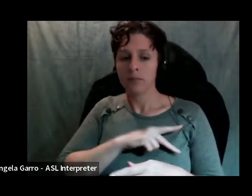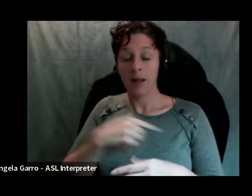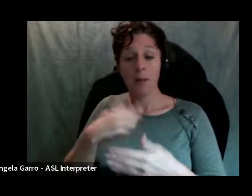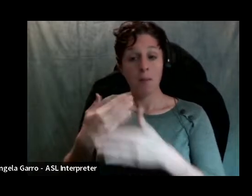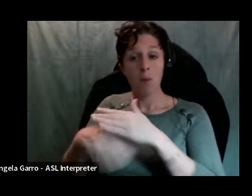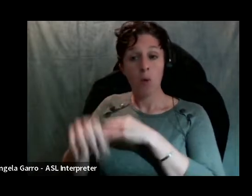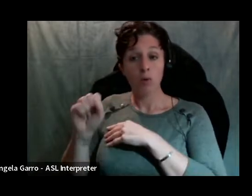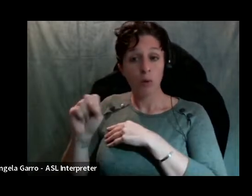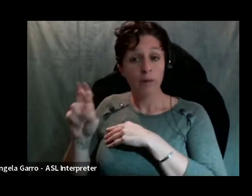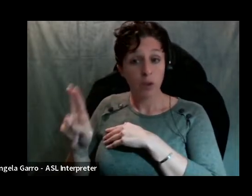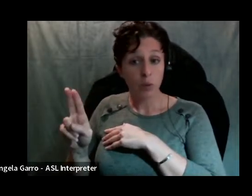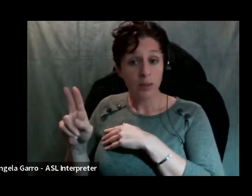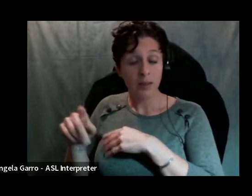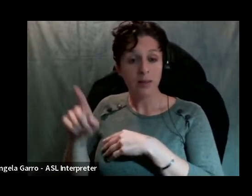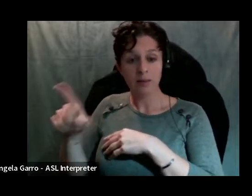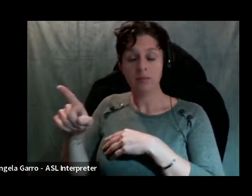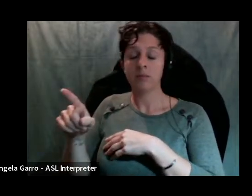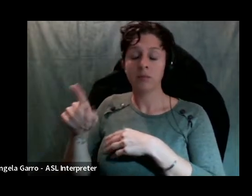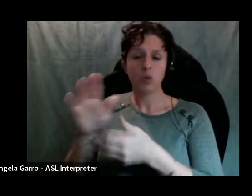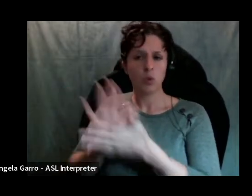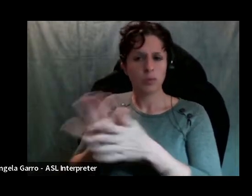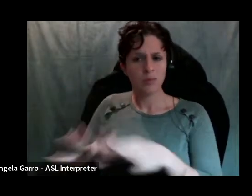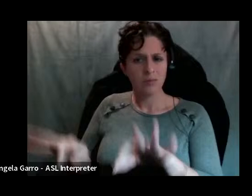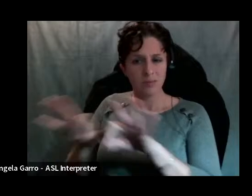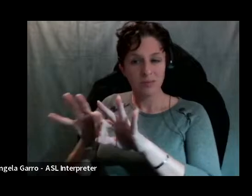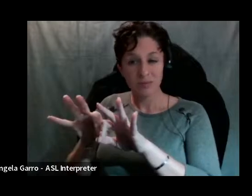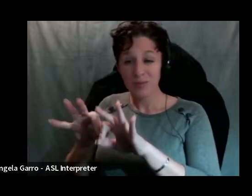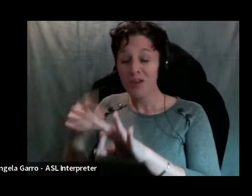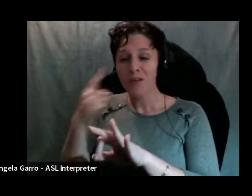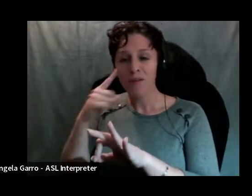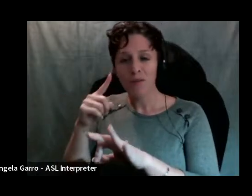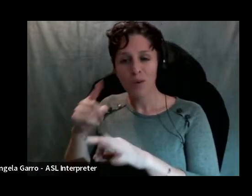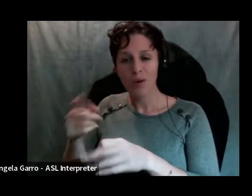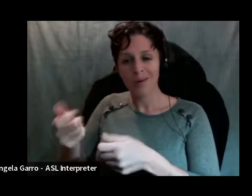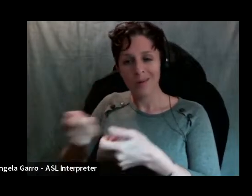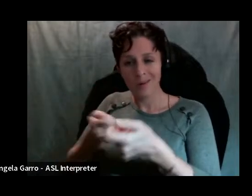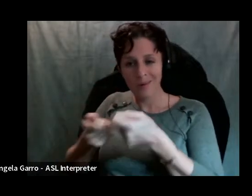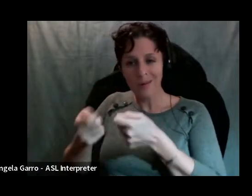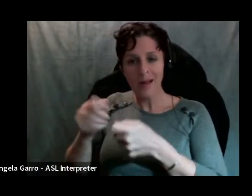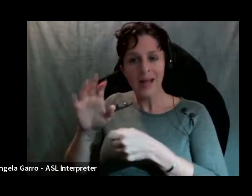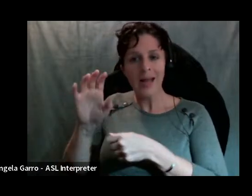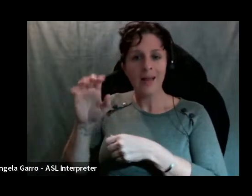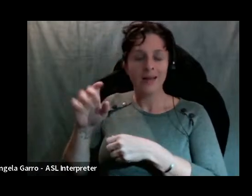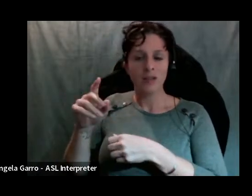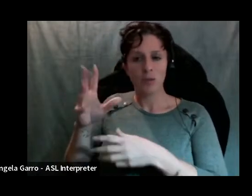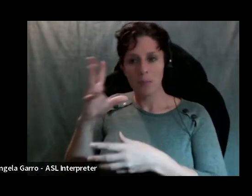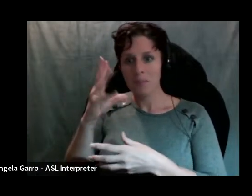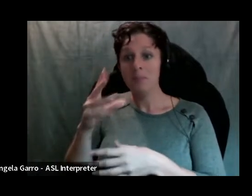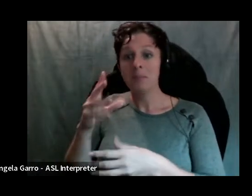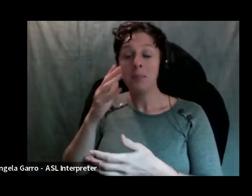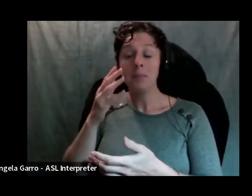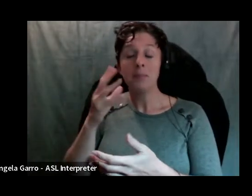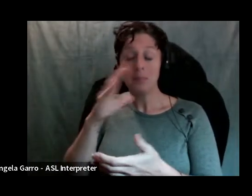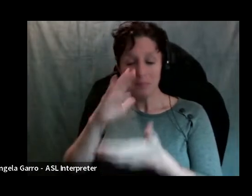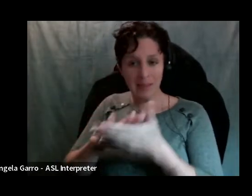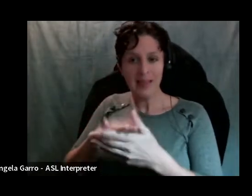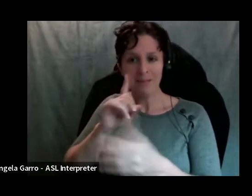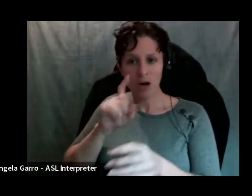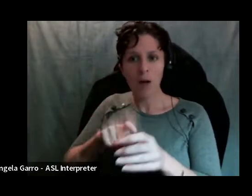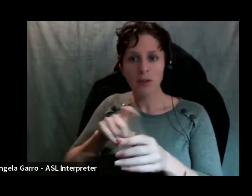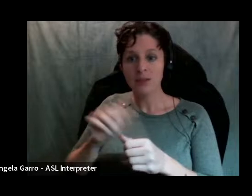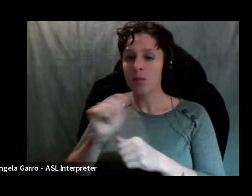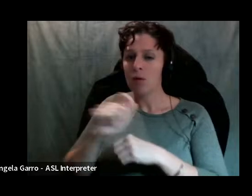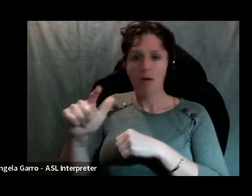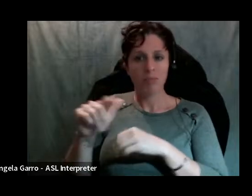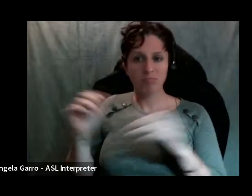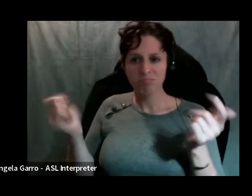Union, where schools were instrumental in indoctrinating children to believe in communism at all costs. We were taught there was only one